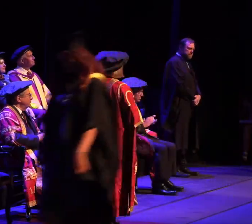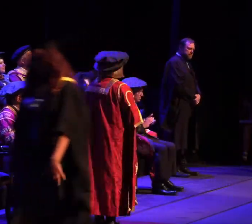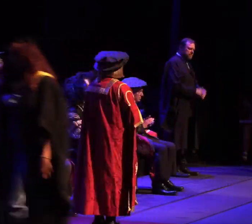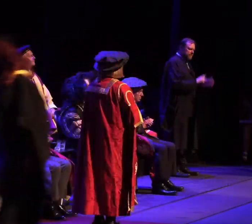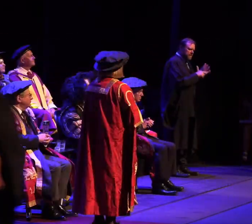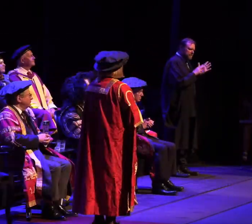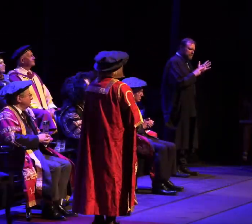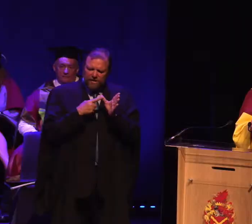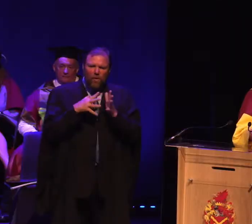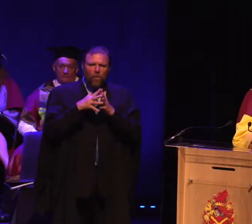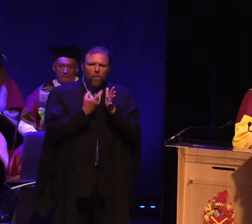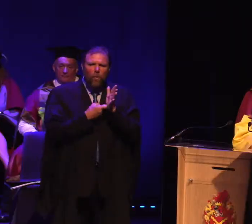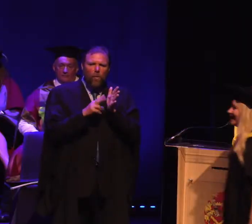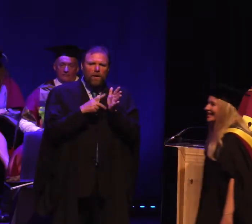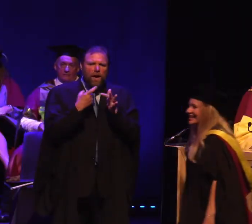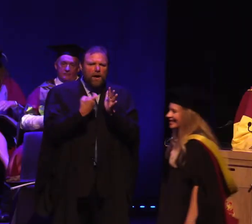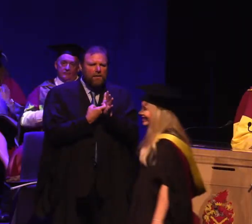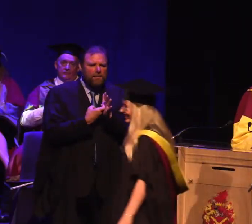Jenna Warner.